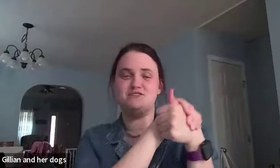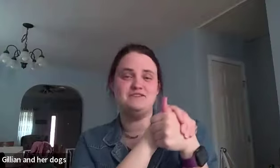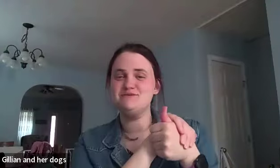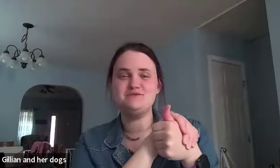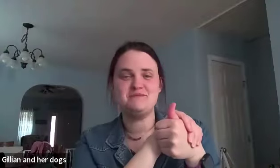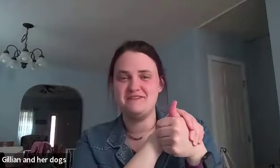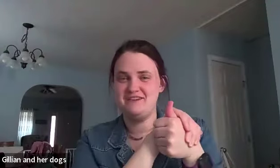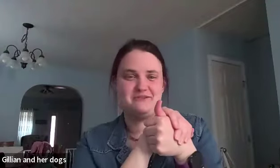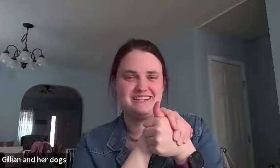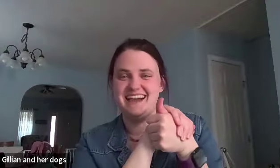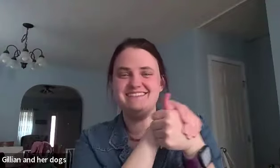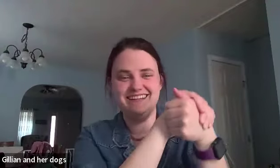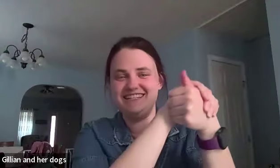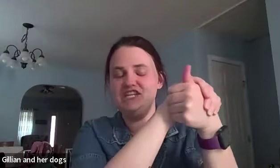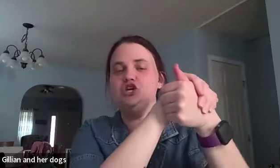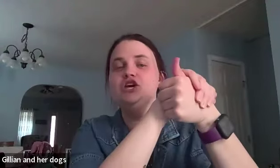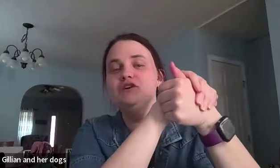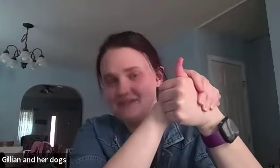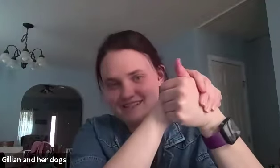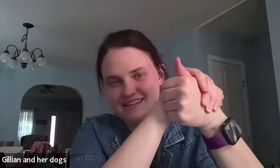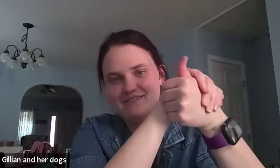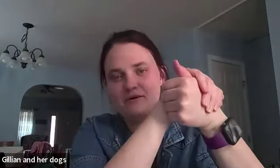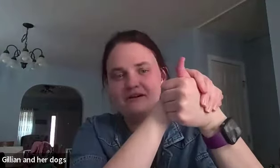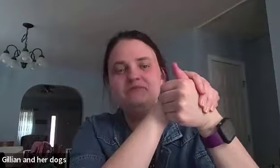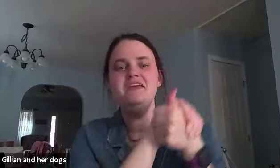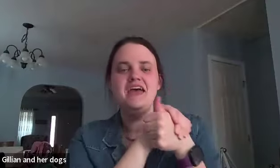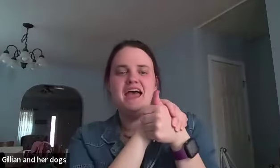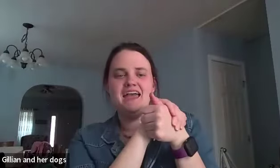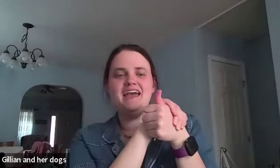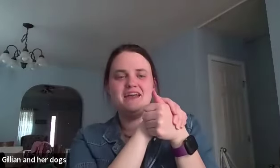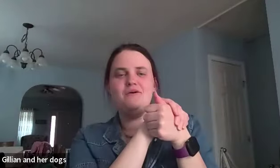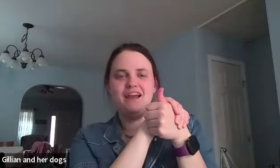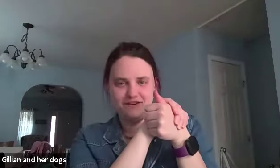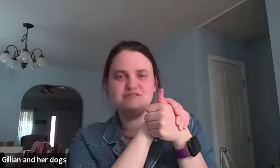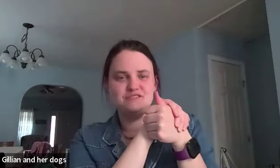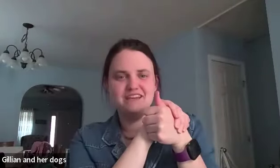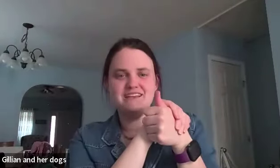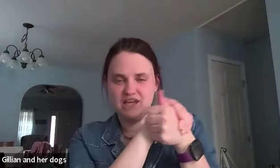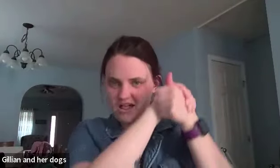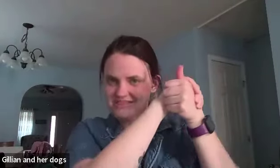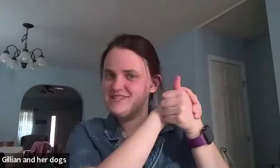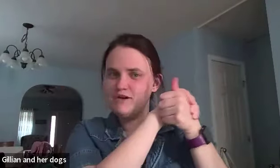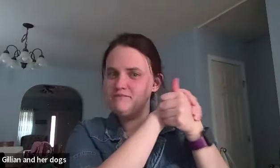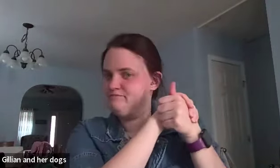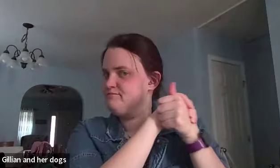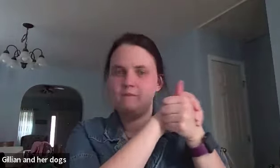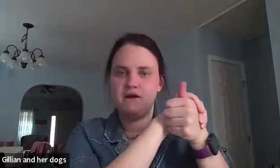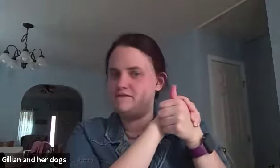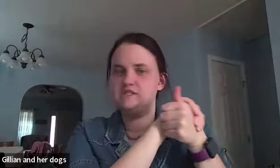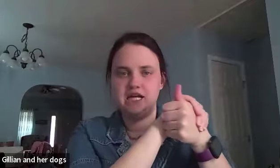sorry, this one's one of my favorite ones. I think it is the cutest thing in the world. And when I first was learning ASL, this one, my first